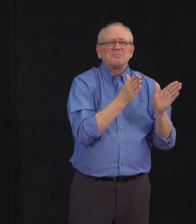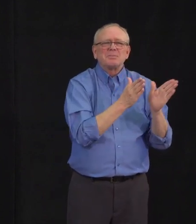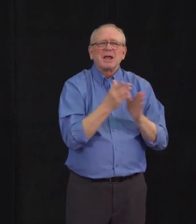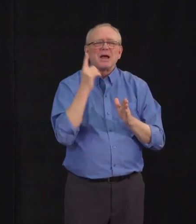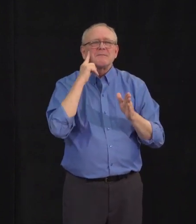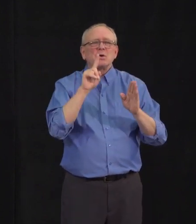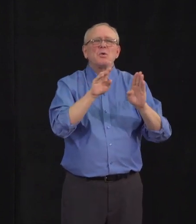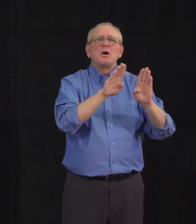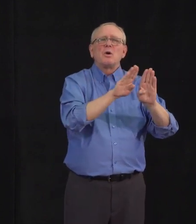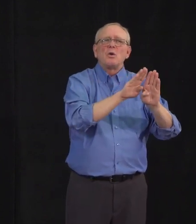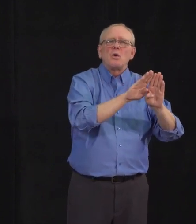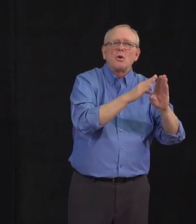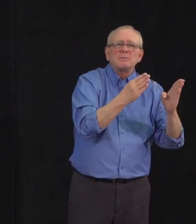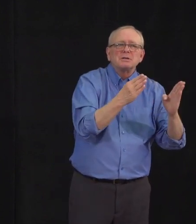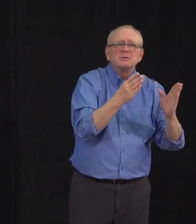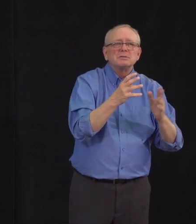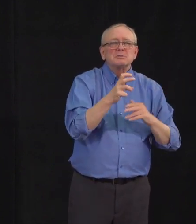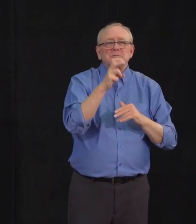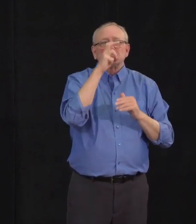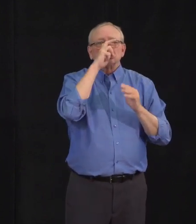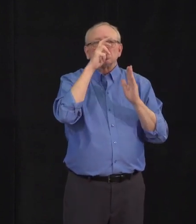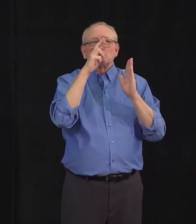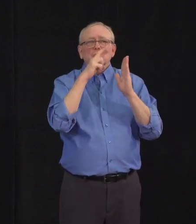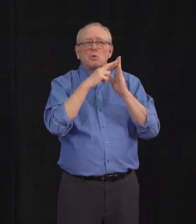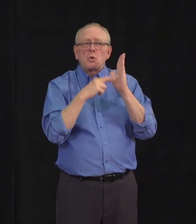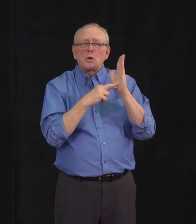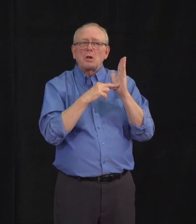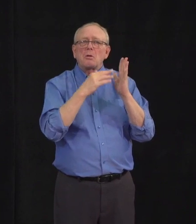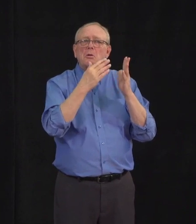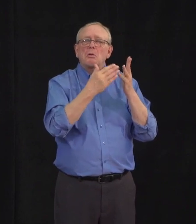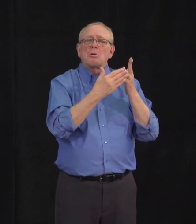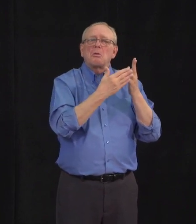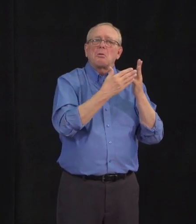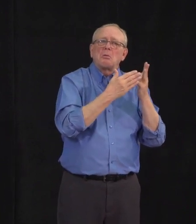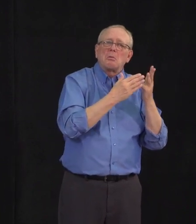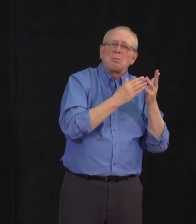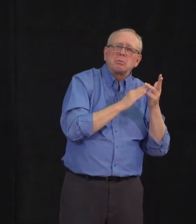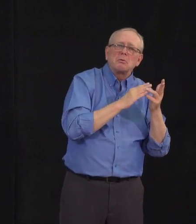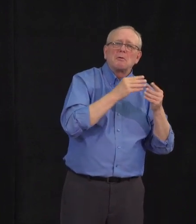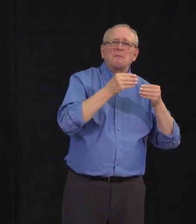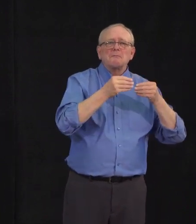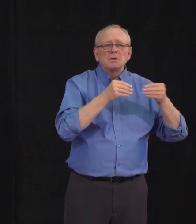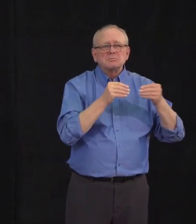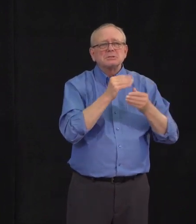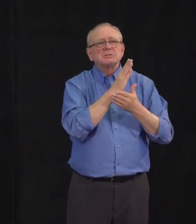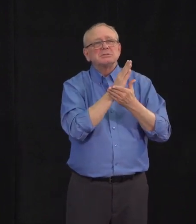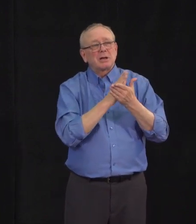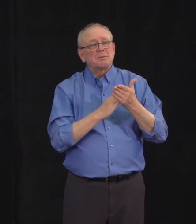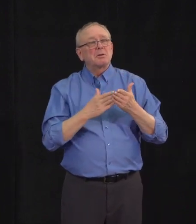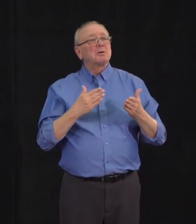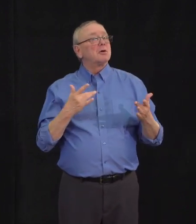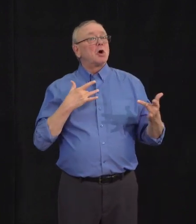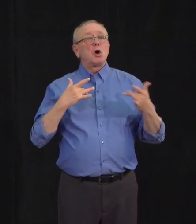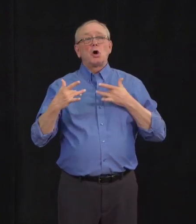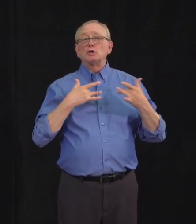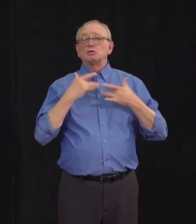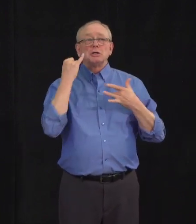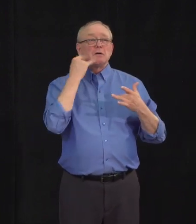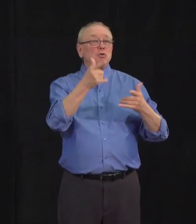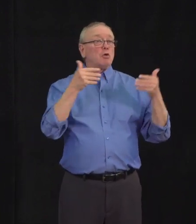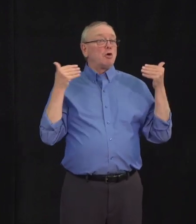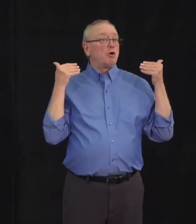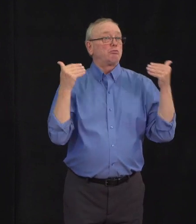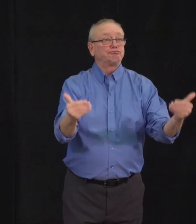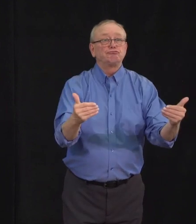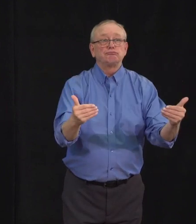that if we do that too quickly, those earlier models can still come true. We haven't escaped the threat